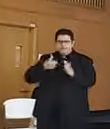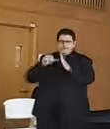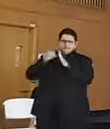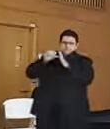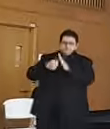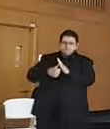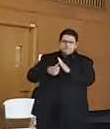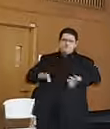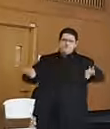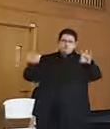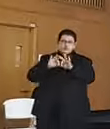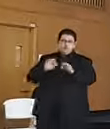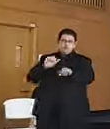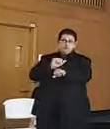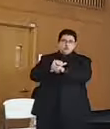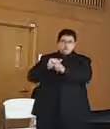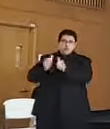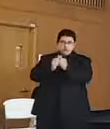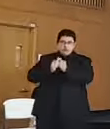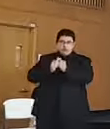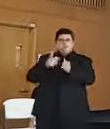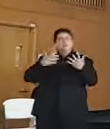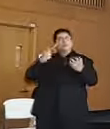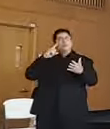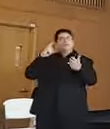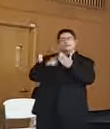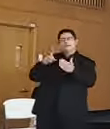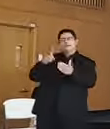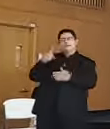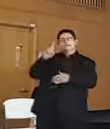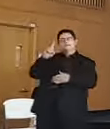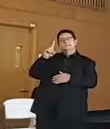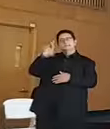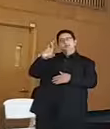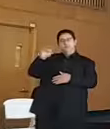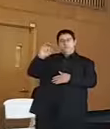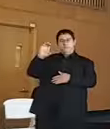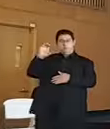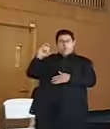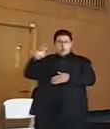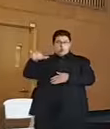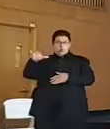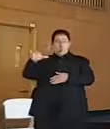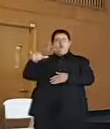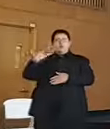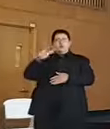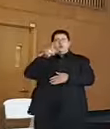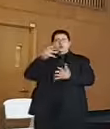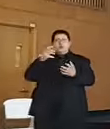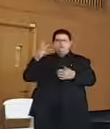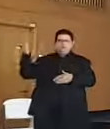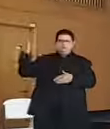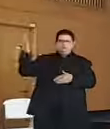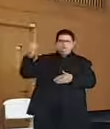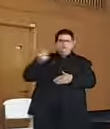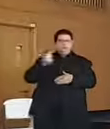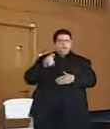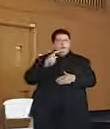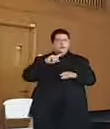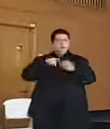this. I'd like to recognize Dr. McCoy now to say a few words on behalf of the plans of the Jennings School District.